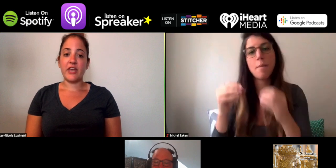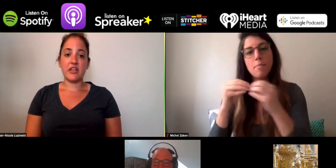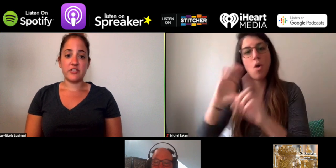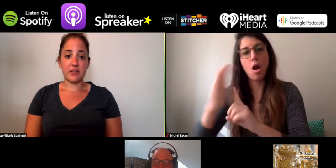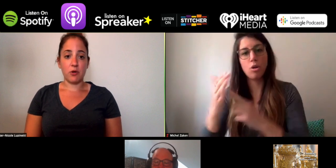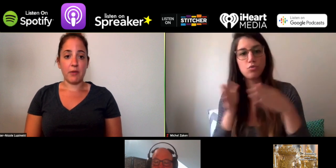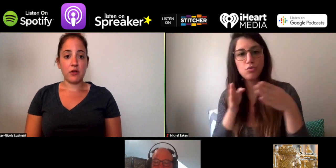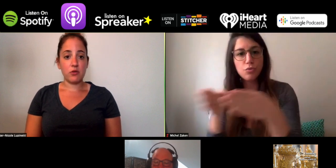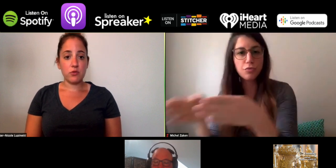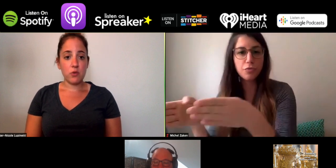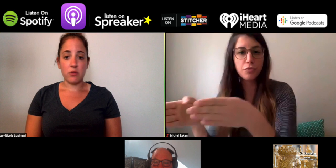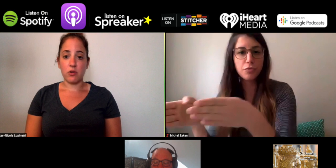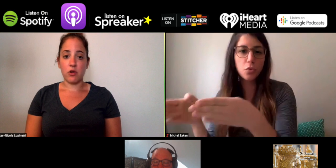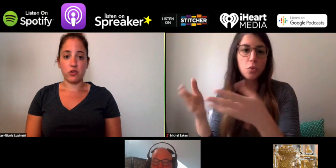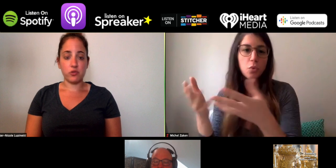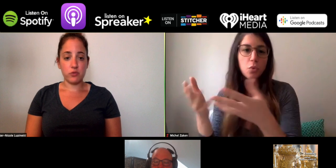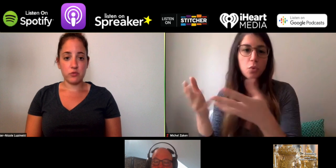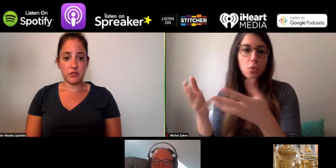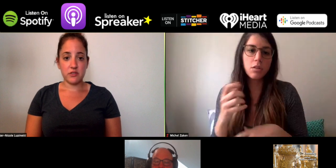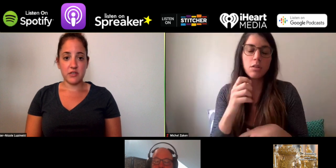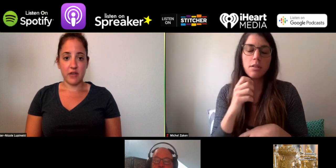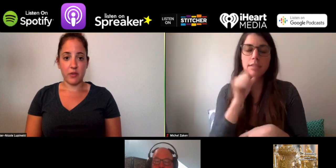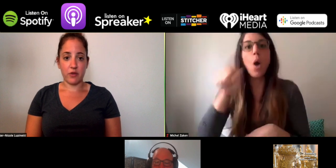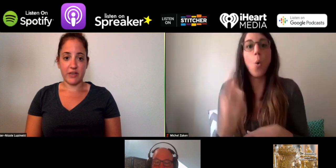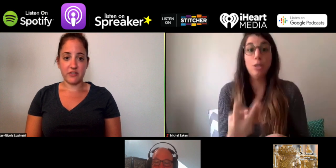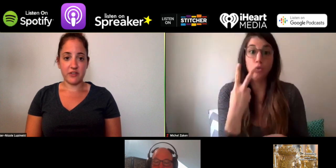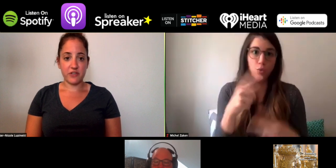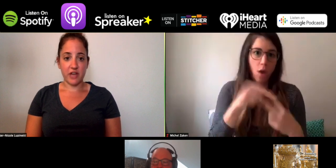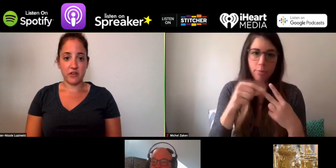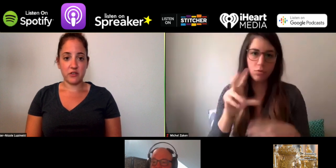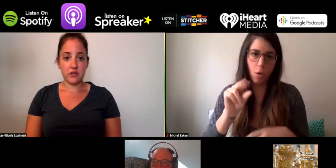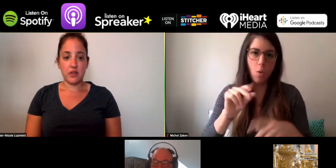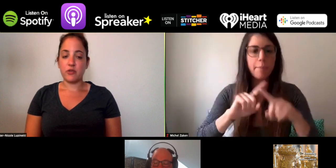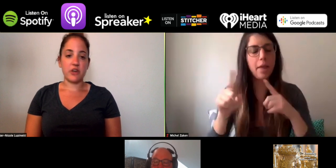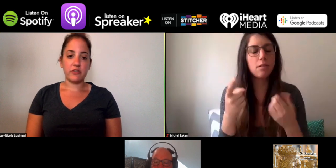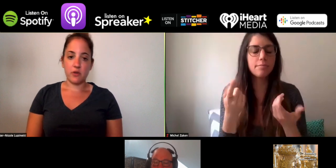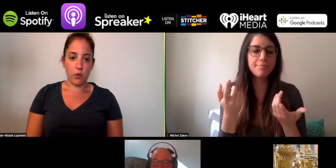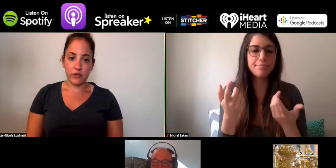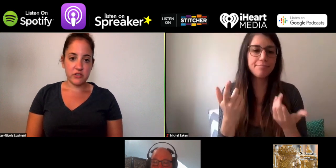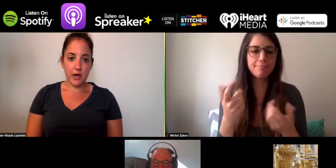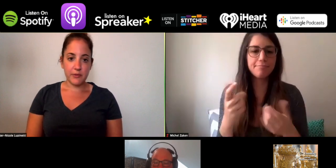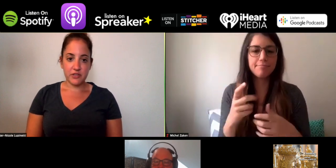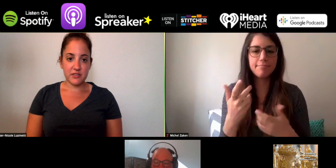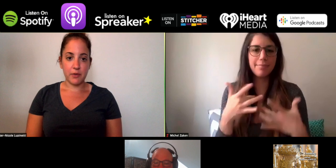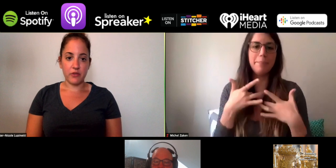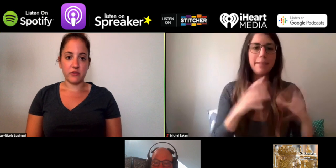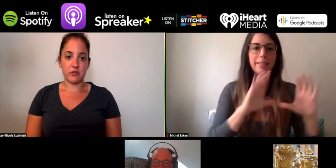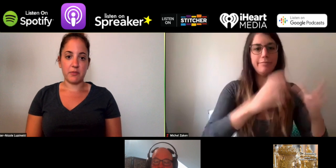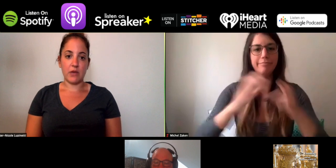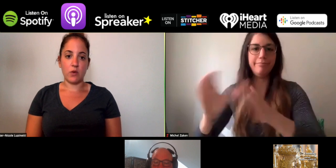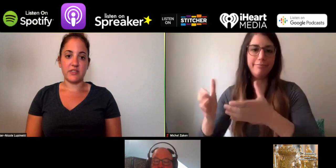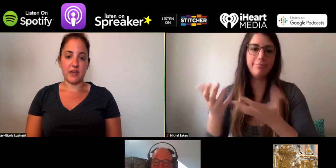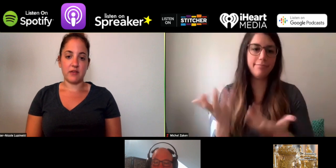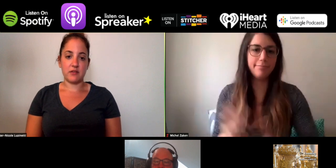So they can either take the more medical route or the more cultural route to how they want to raise their deaf child. Those aren't the only two options, but those